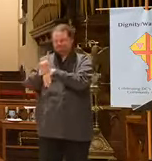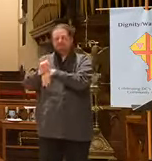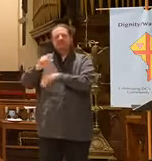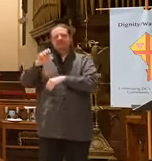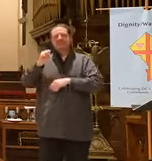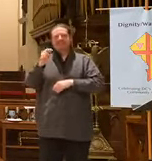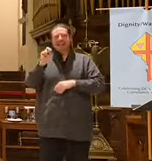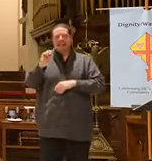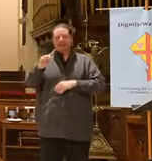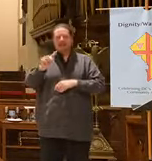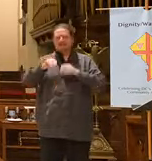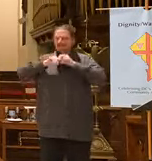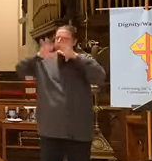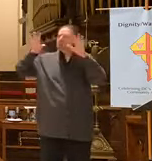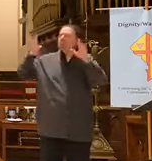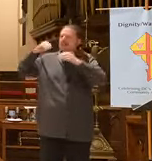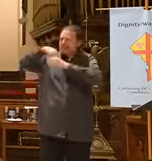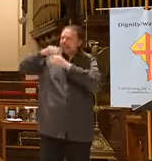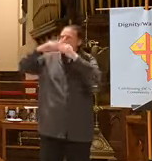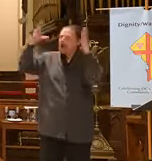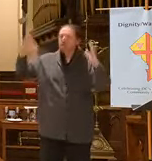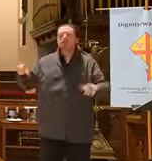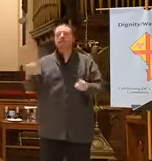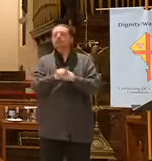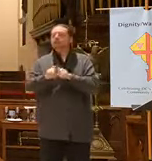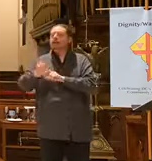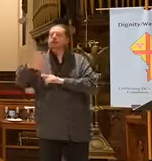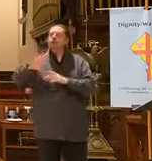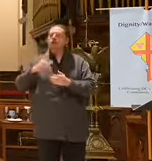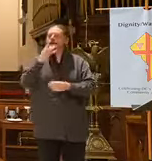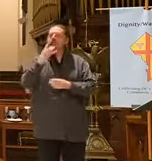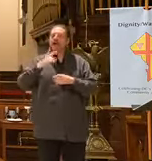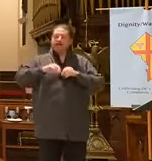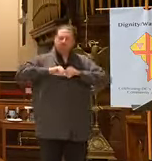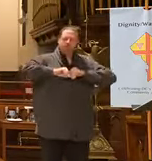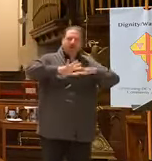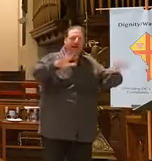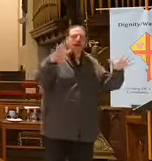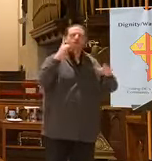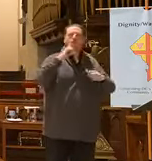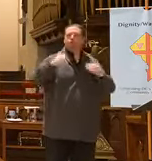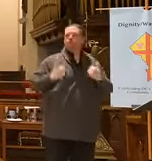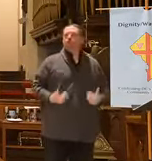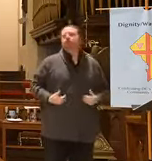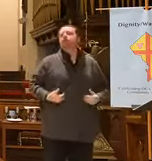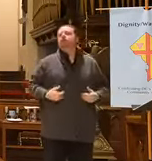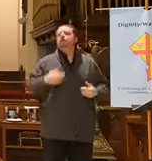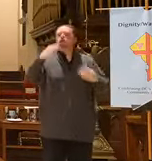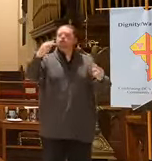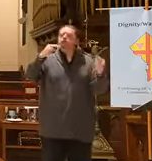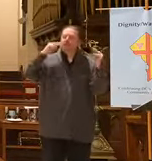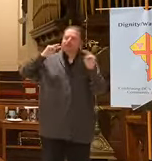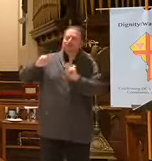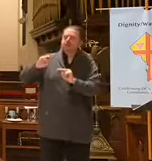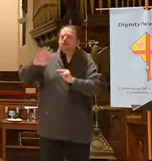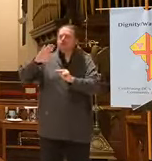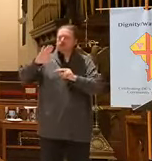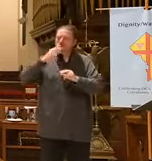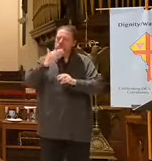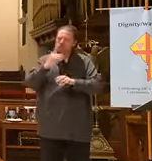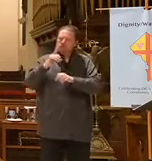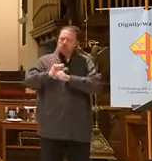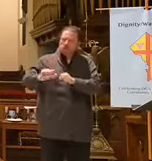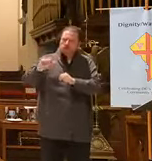In the same way, let your light shine before human beings, so that they may see your good works